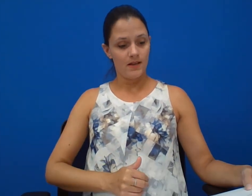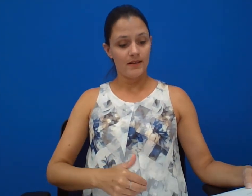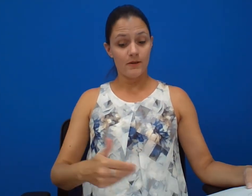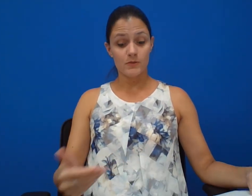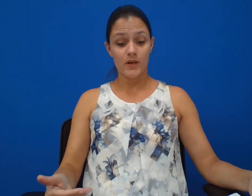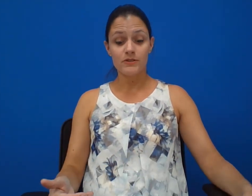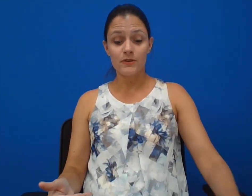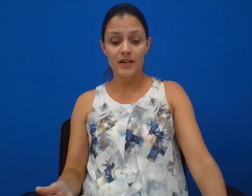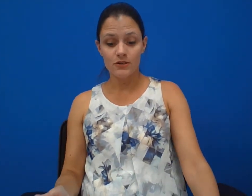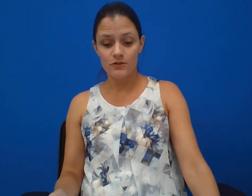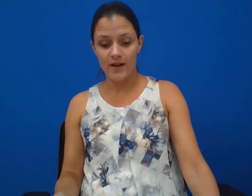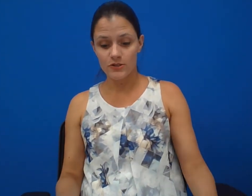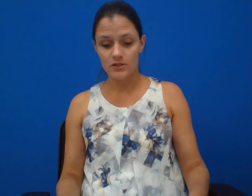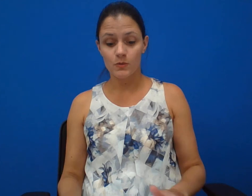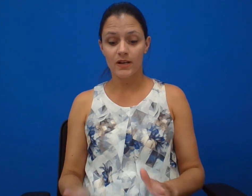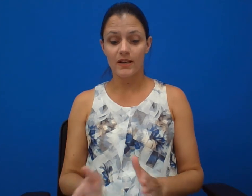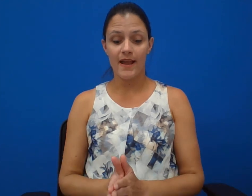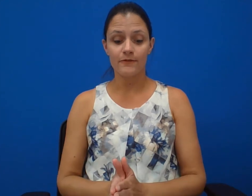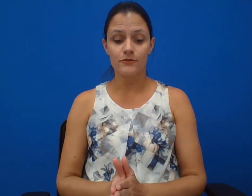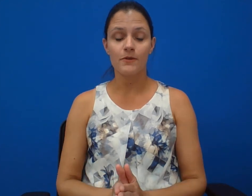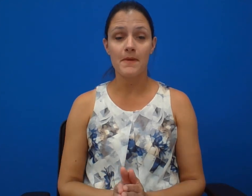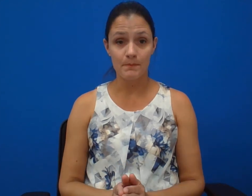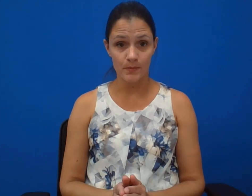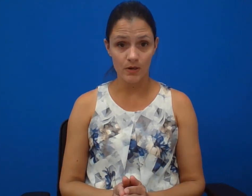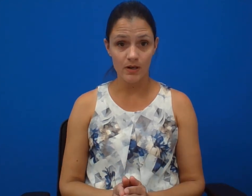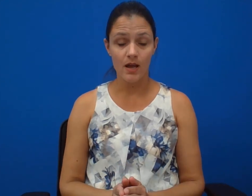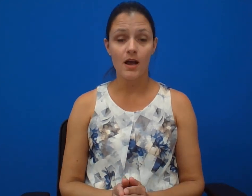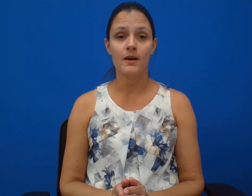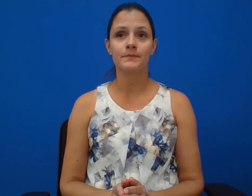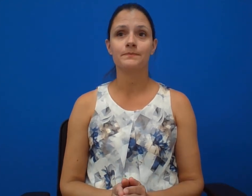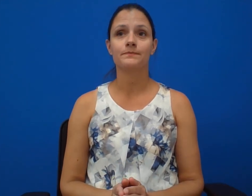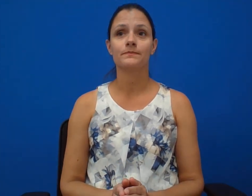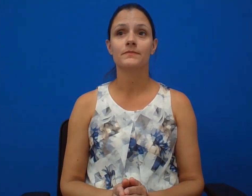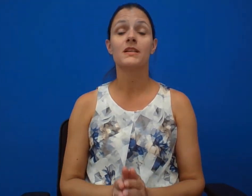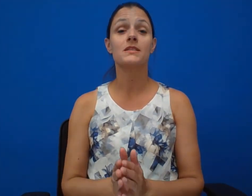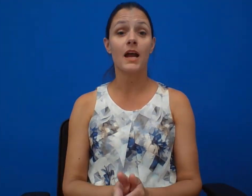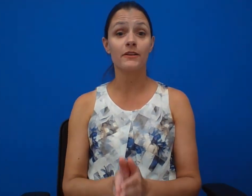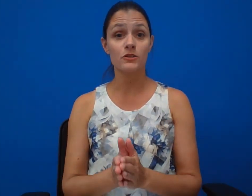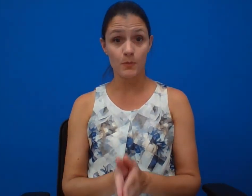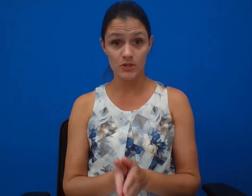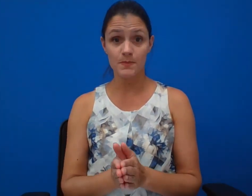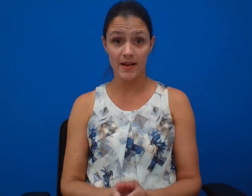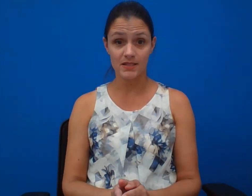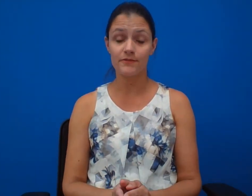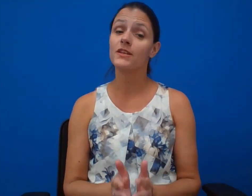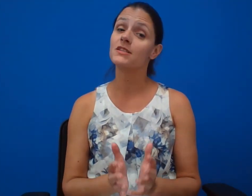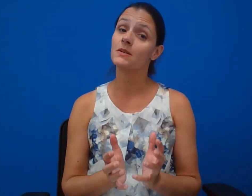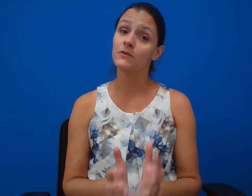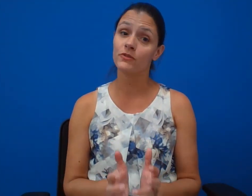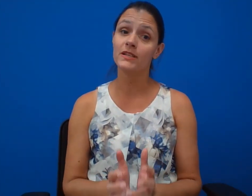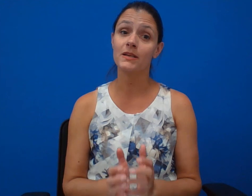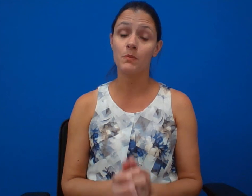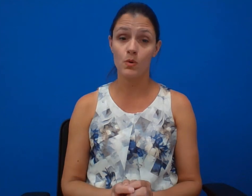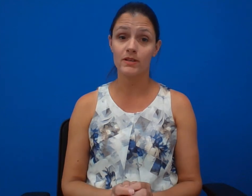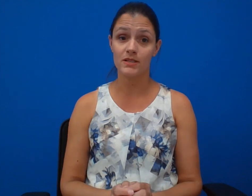Now, as we also get into directions, we're going to have to remember signer's perspective. That's going to be really important as we